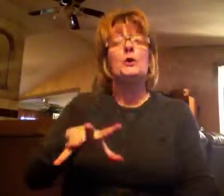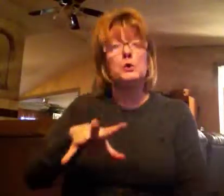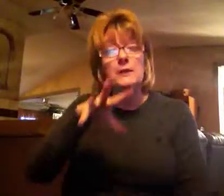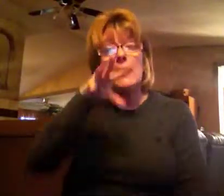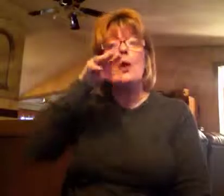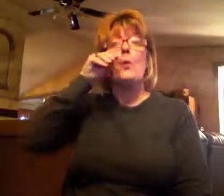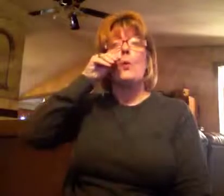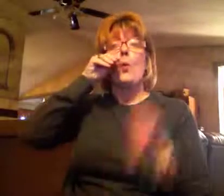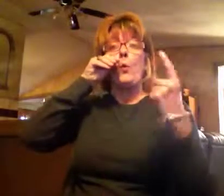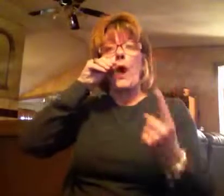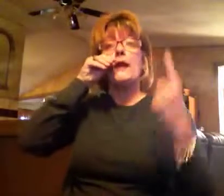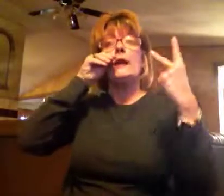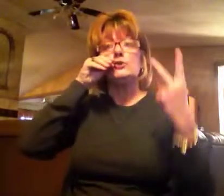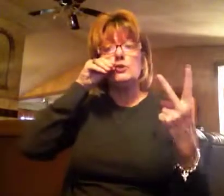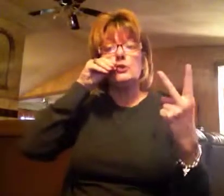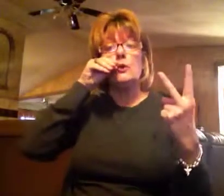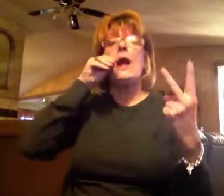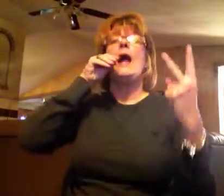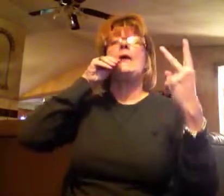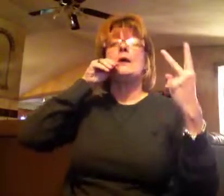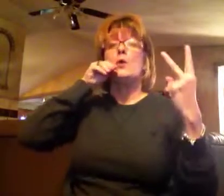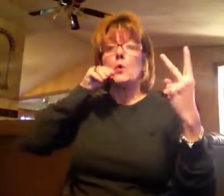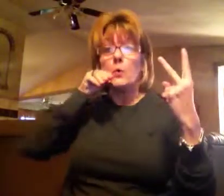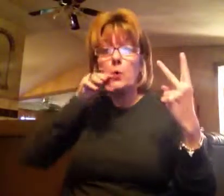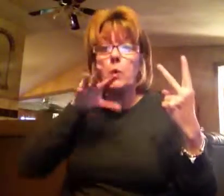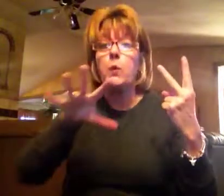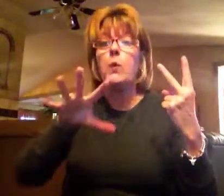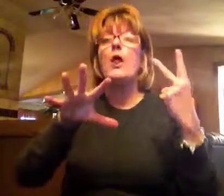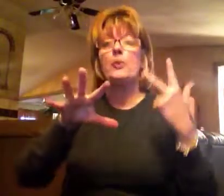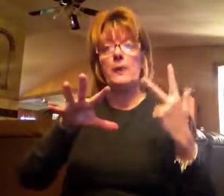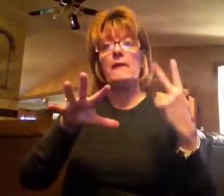count, and then take a deep breath out through your mouth for the 3 and the 4 count.